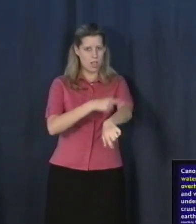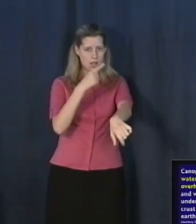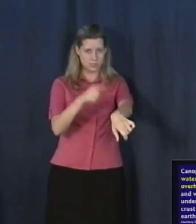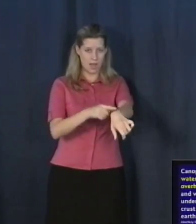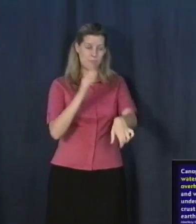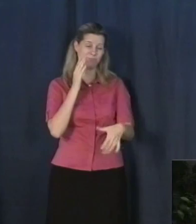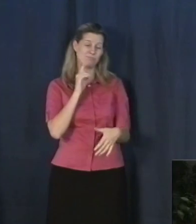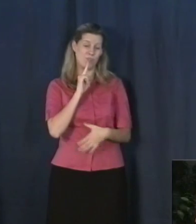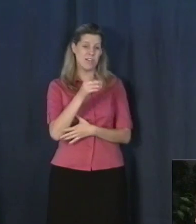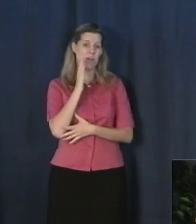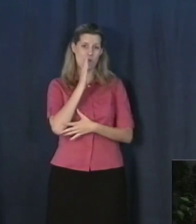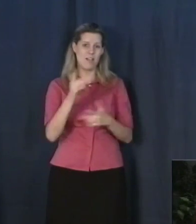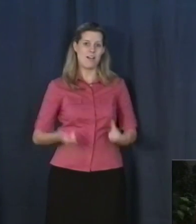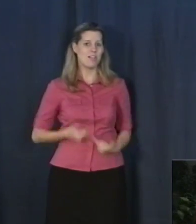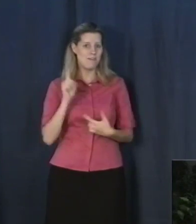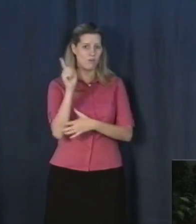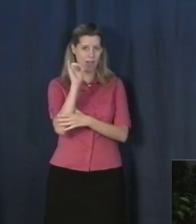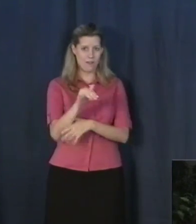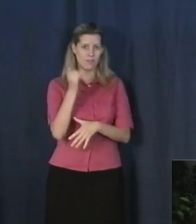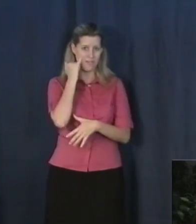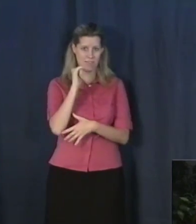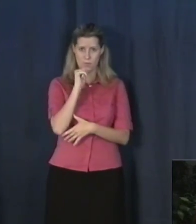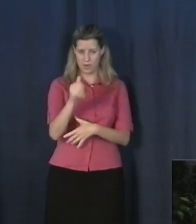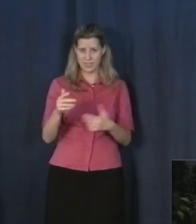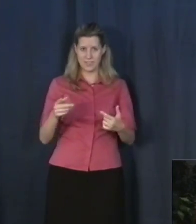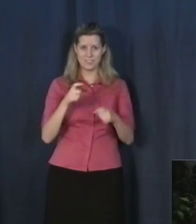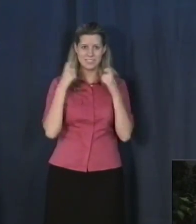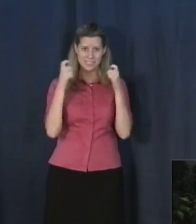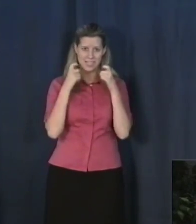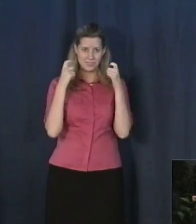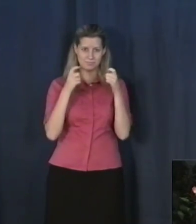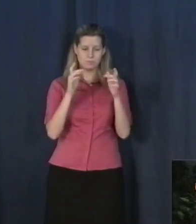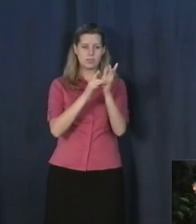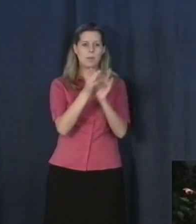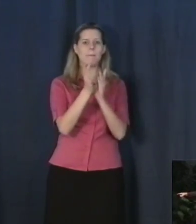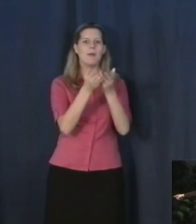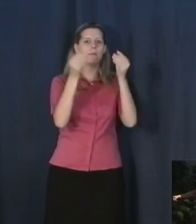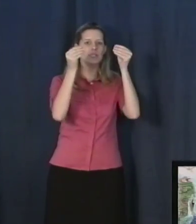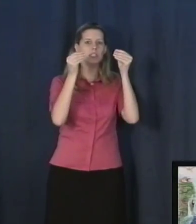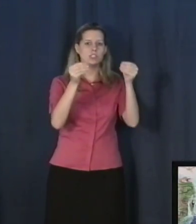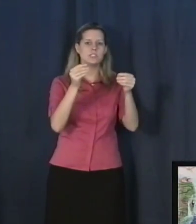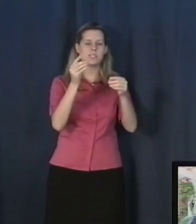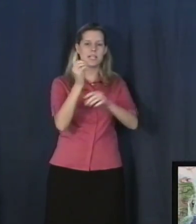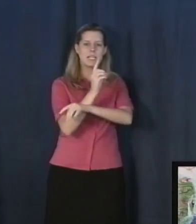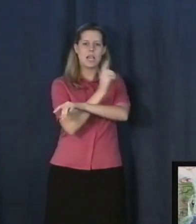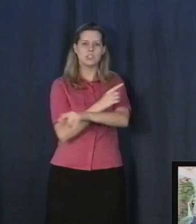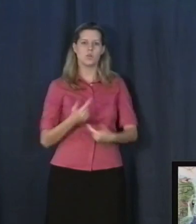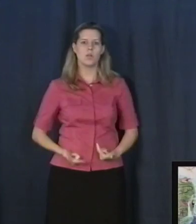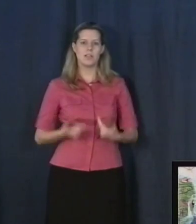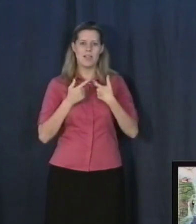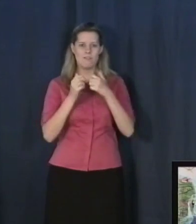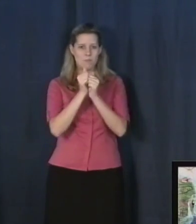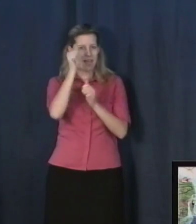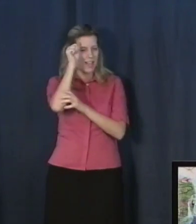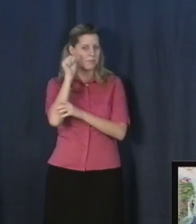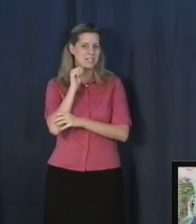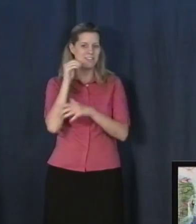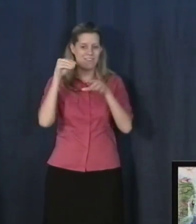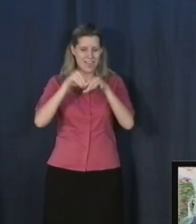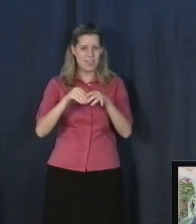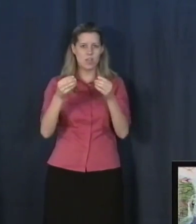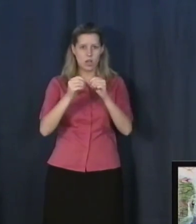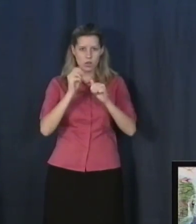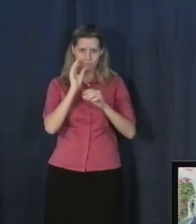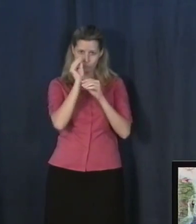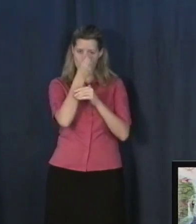Actually, they would have lived forever if they hadn't sinned. Dinosaurs were big lizards that lived with Adam and Eve in the Garden of Eden. They did not live